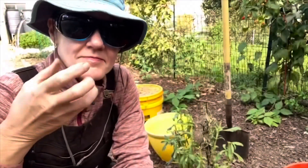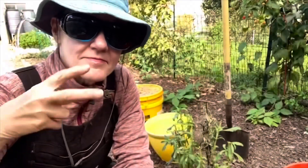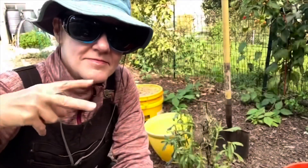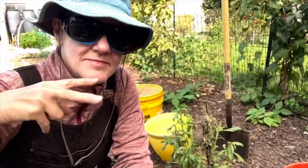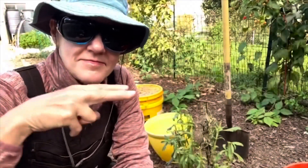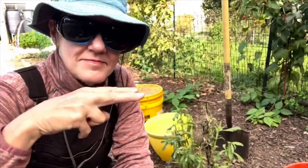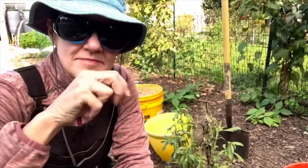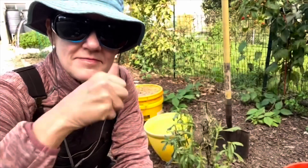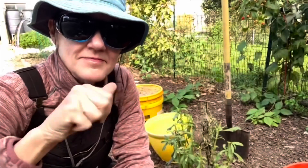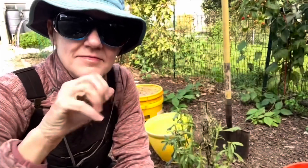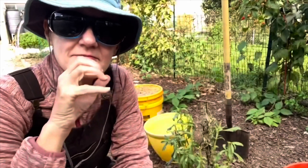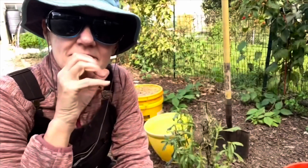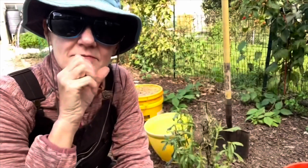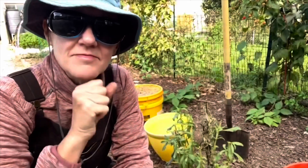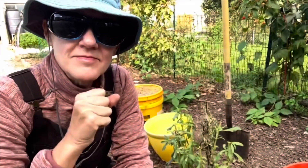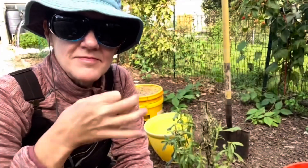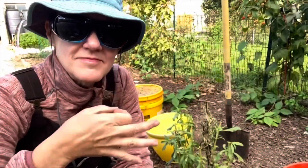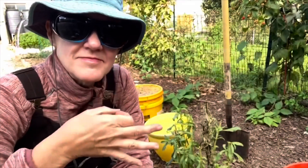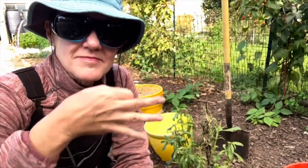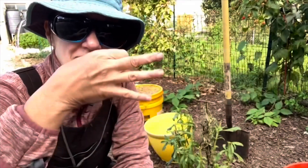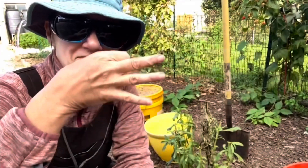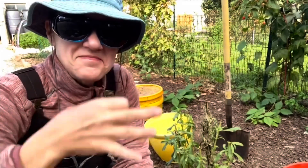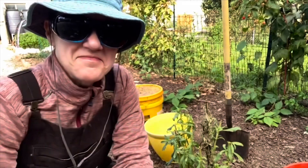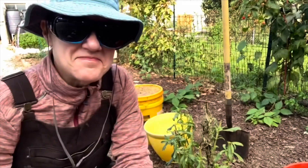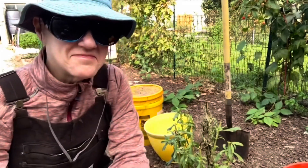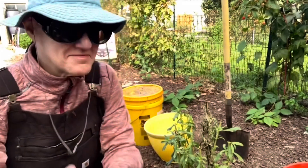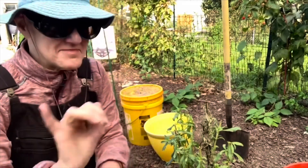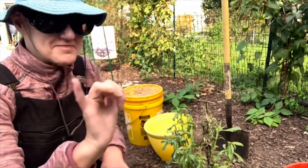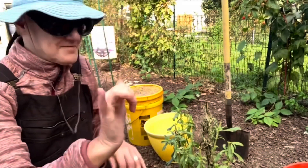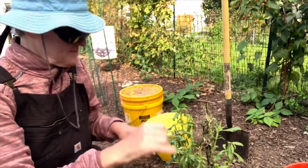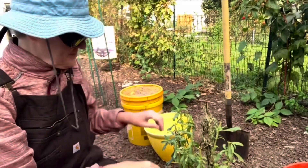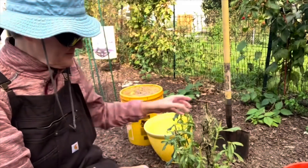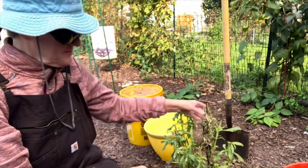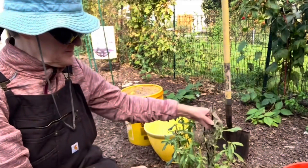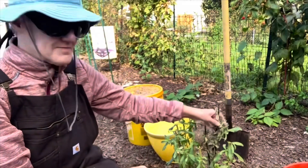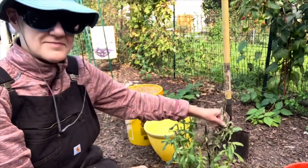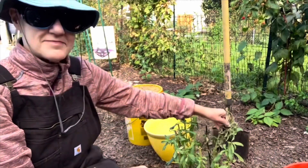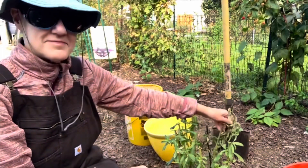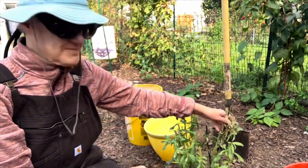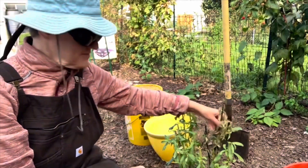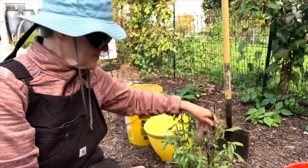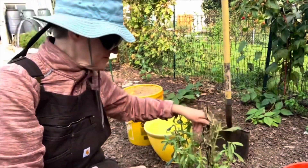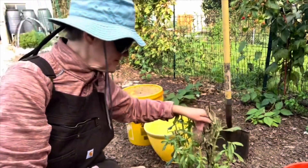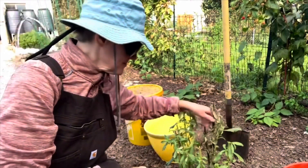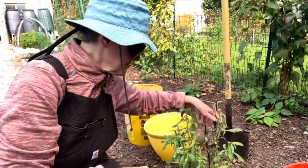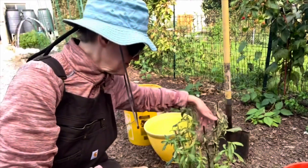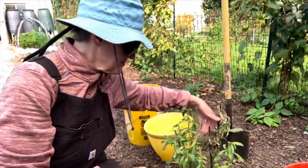First, I want to cut out any old stems, like here in the middle.